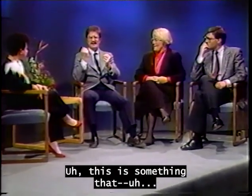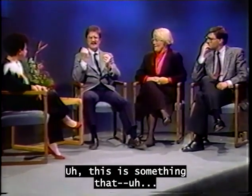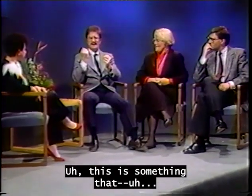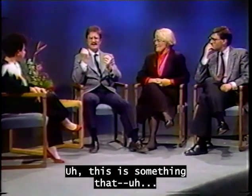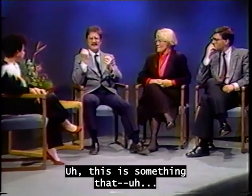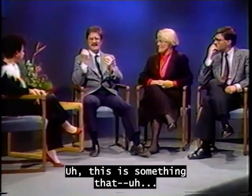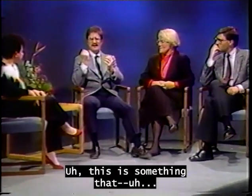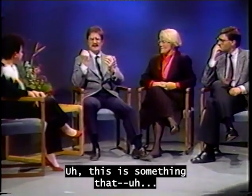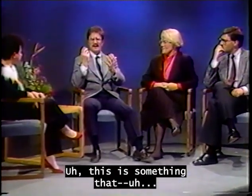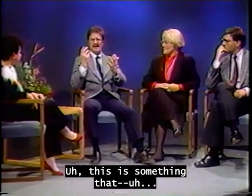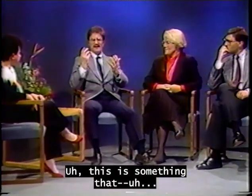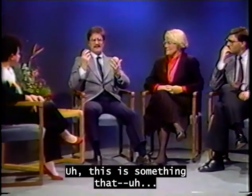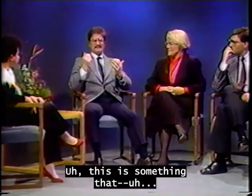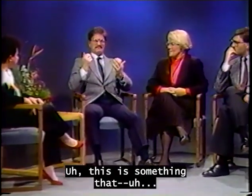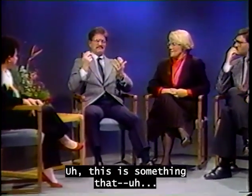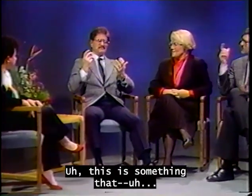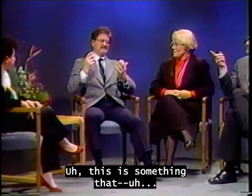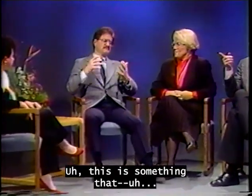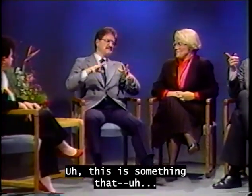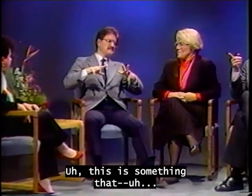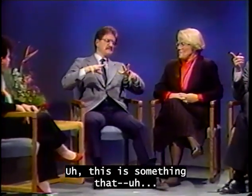This is something that